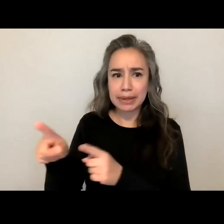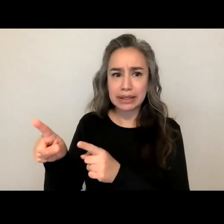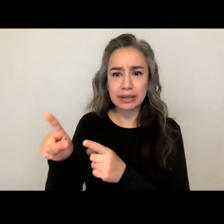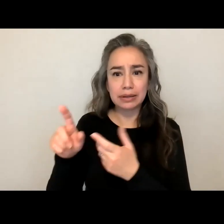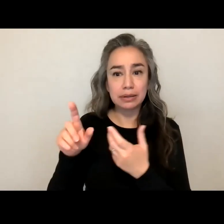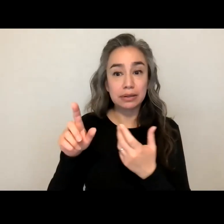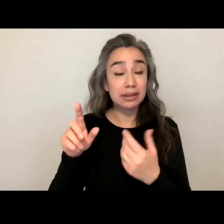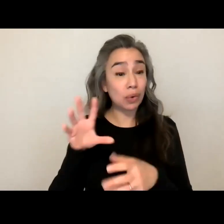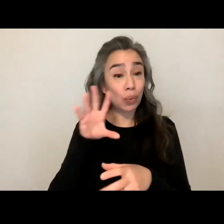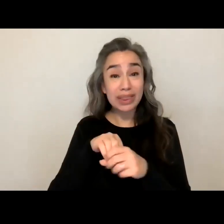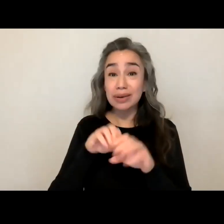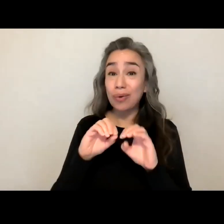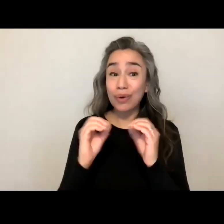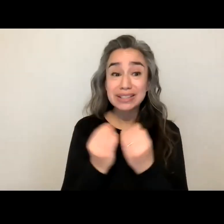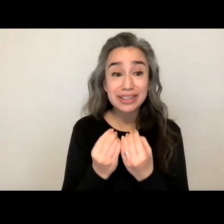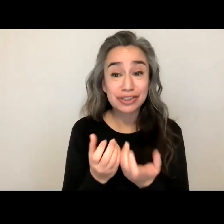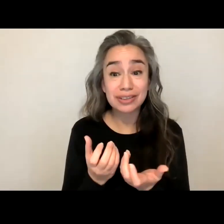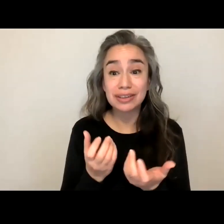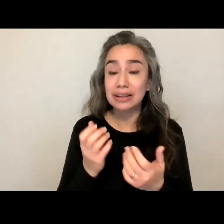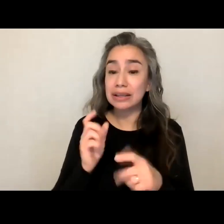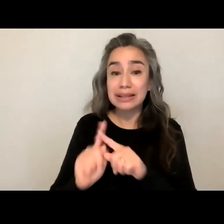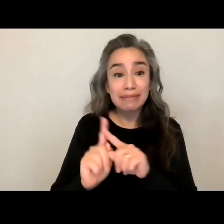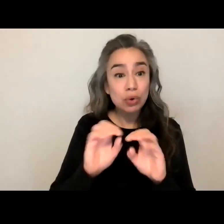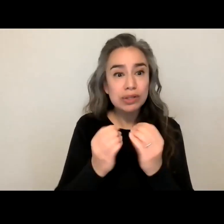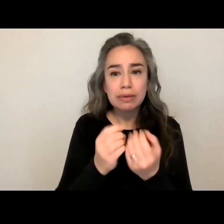well-meaning organizations like human rights organizations, because they don't